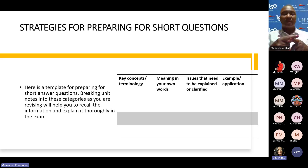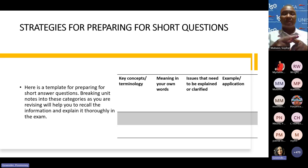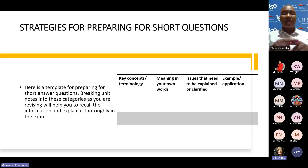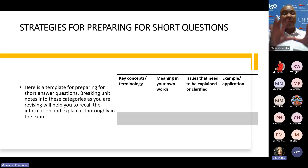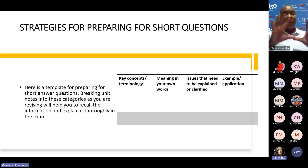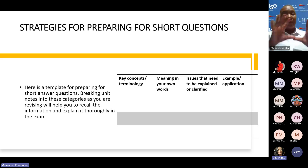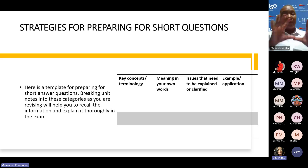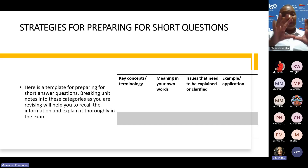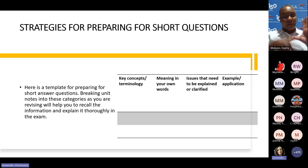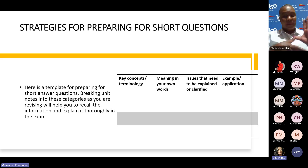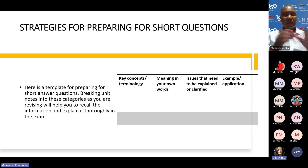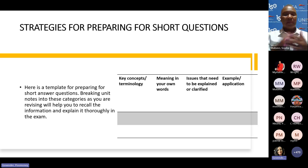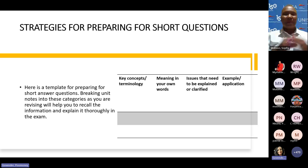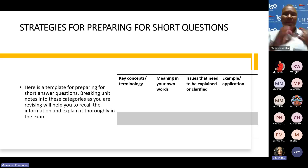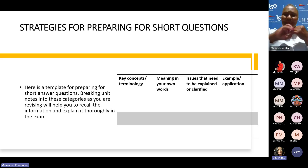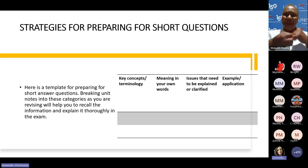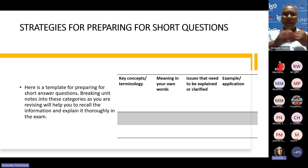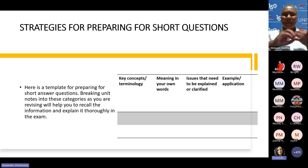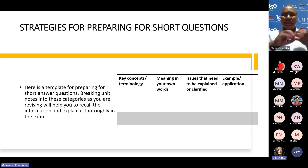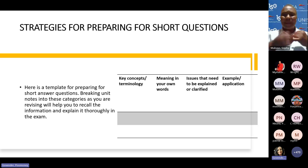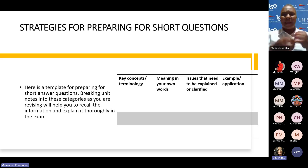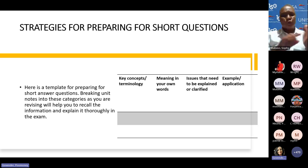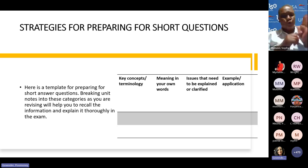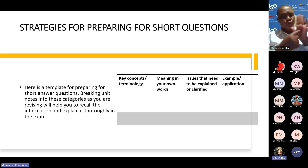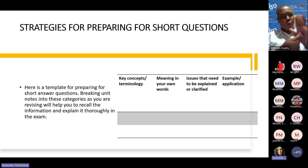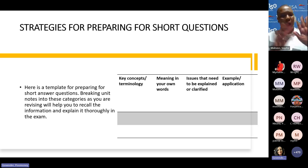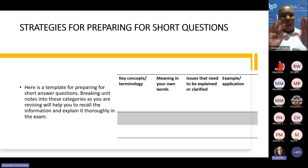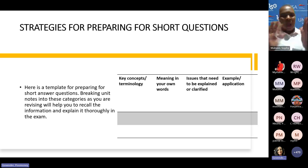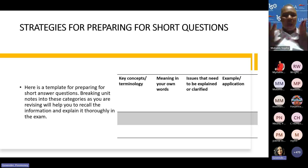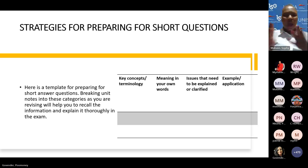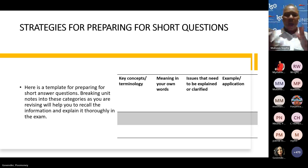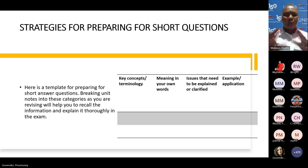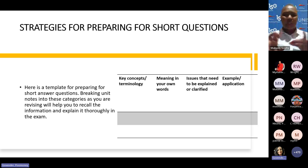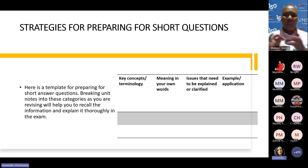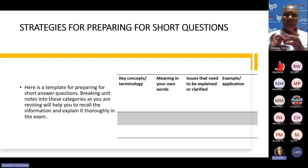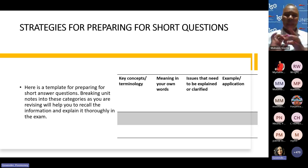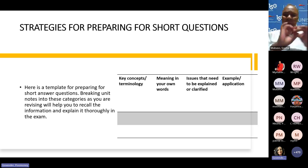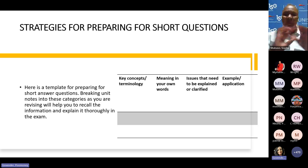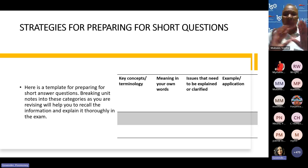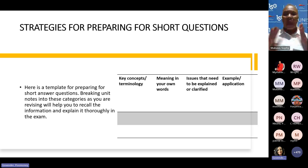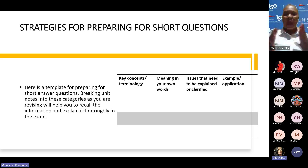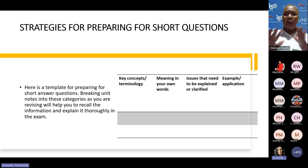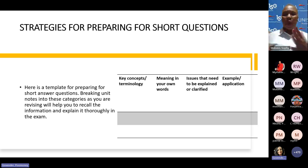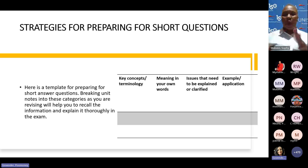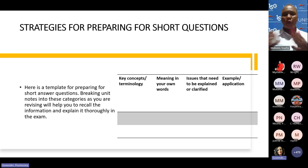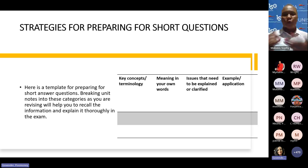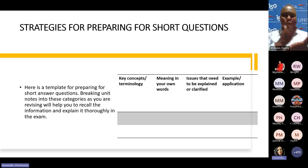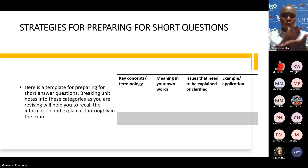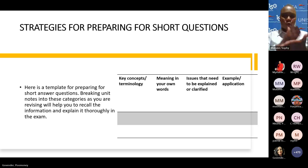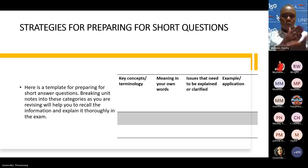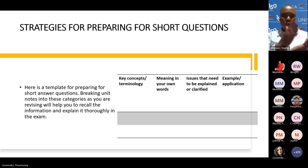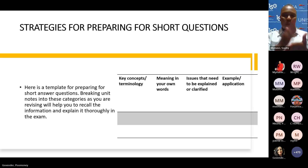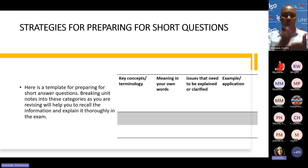Then try to show how these concepts are linked to the real